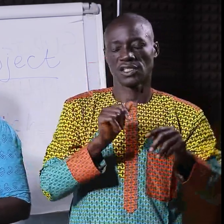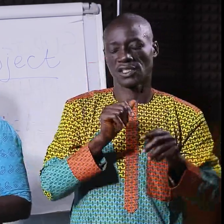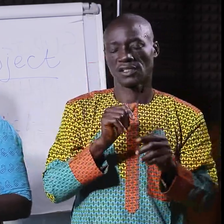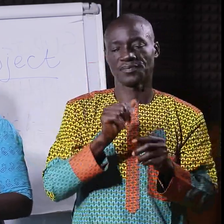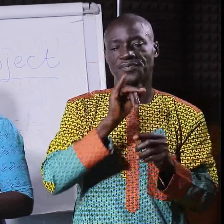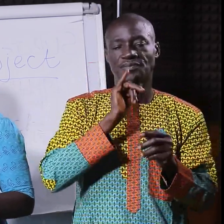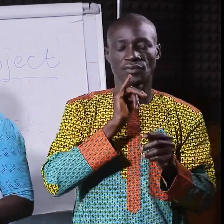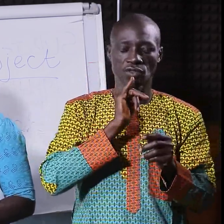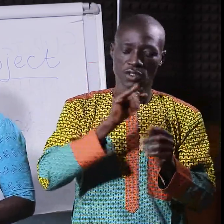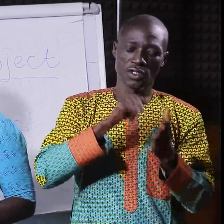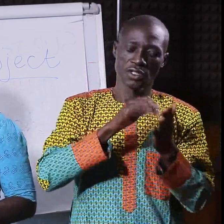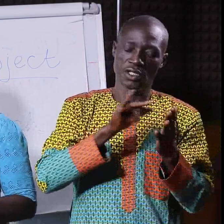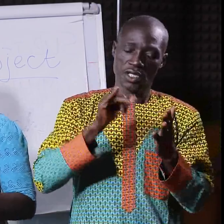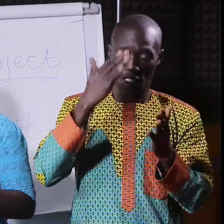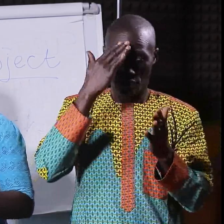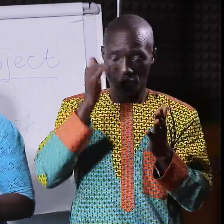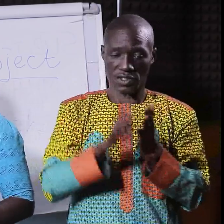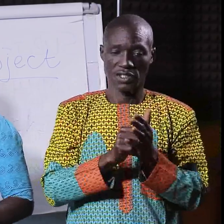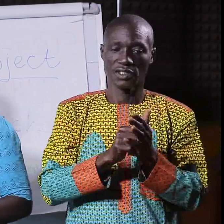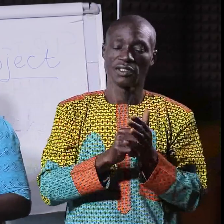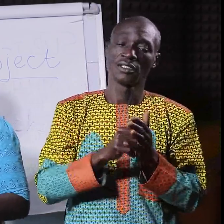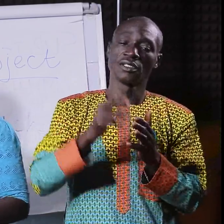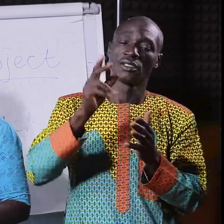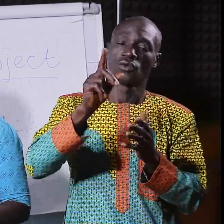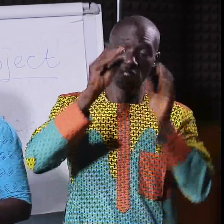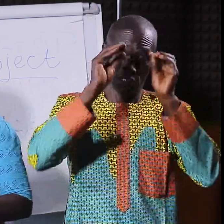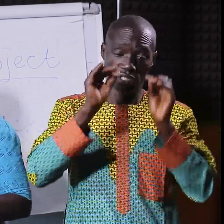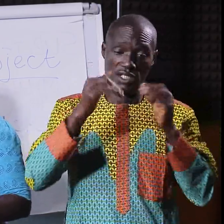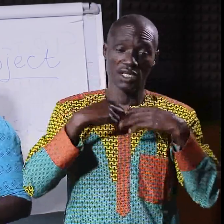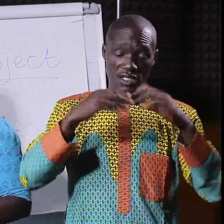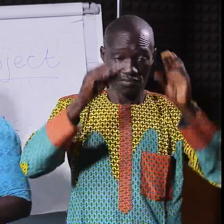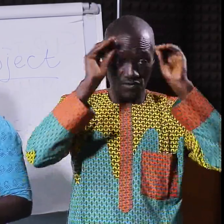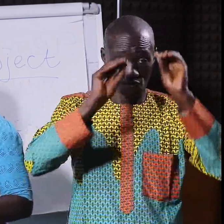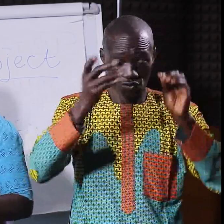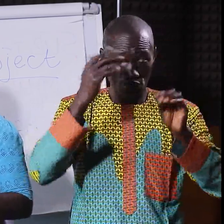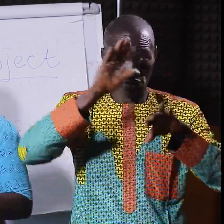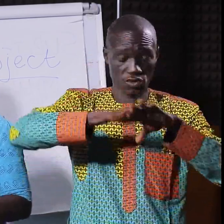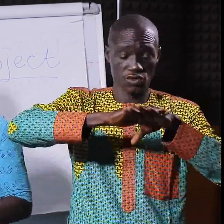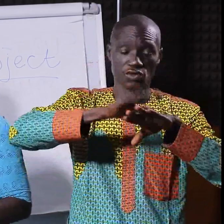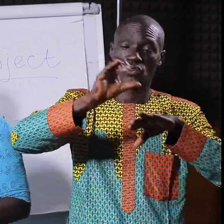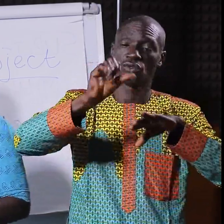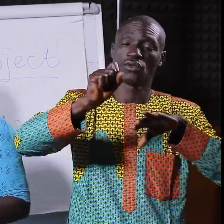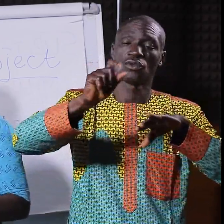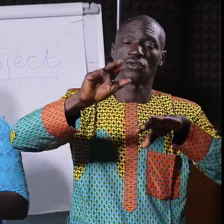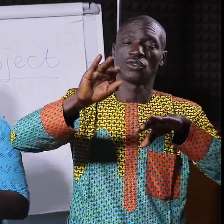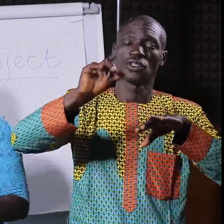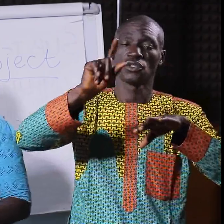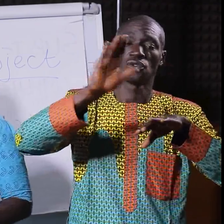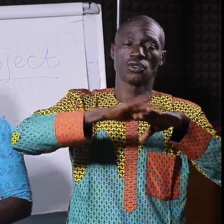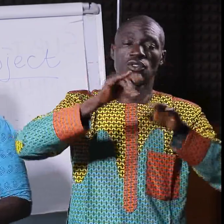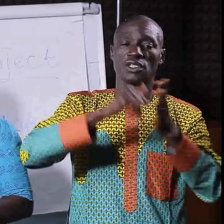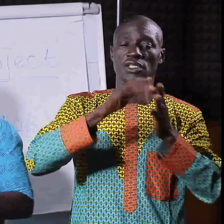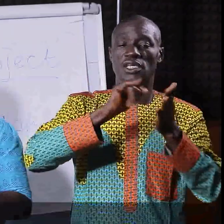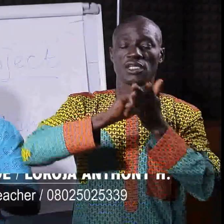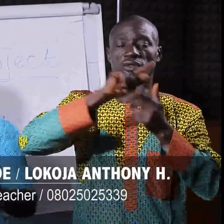is. I equally know that Mr. Pedro Nkom has been taking you on stress pattern, and by the time he comes back, he will lay more